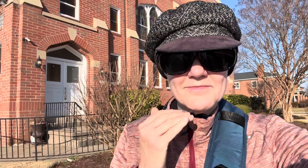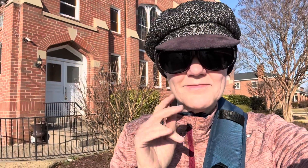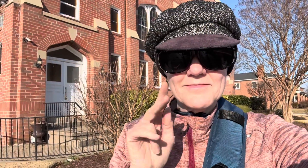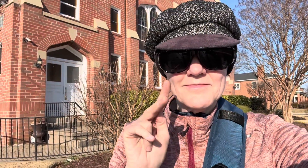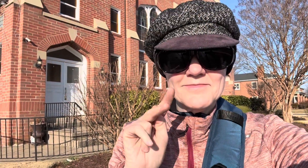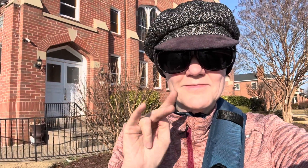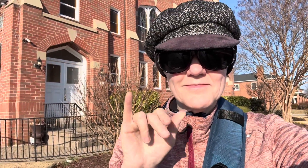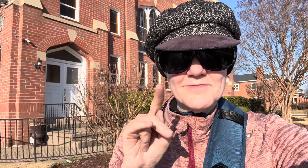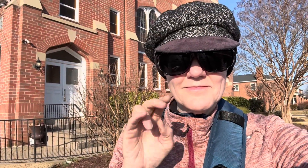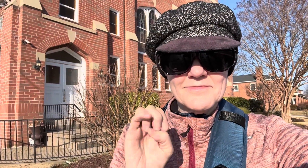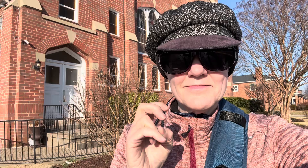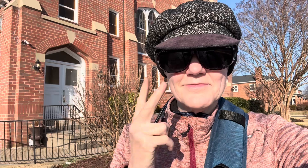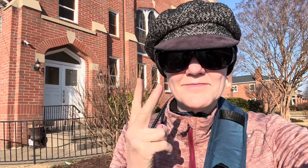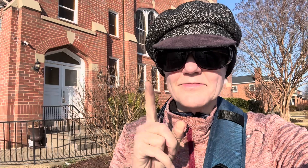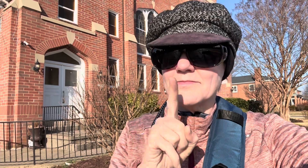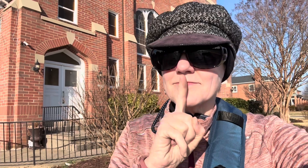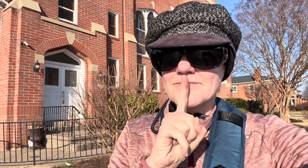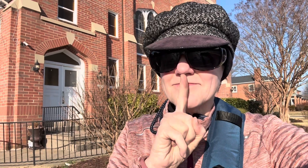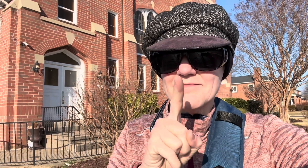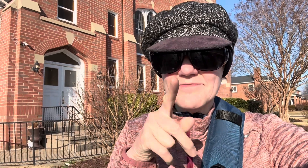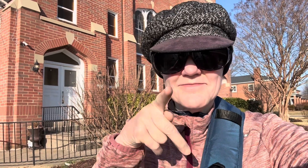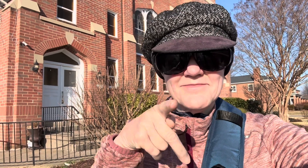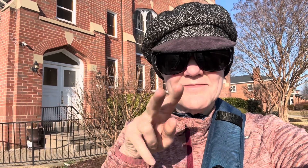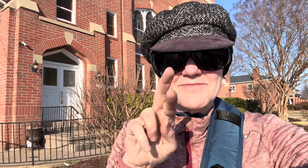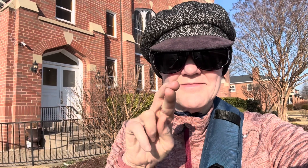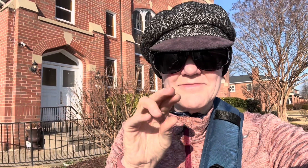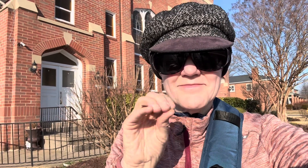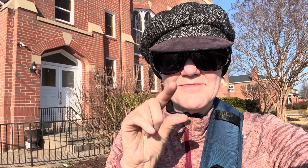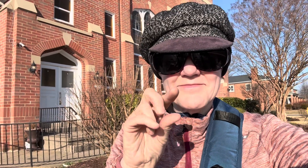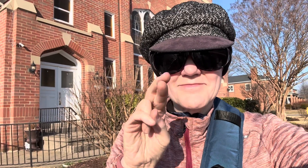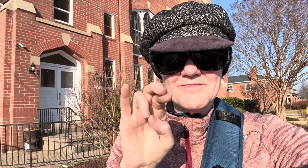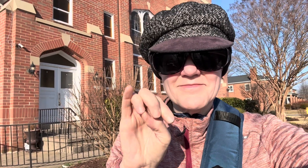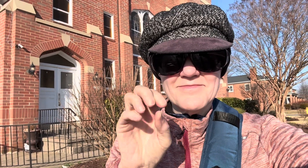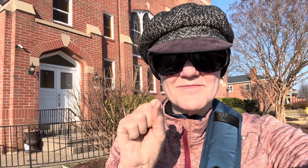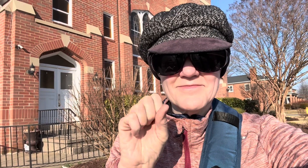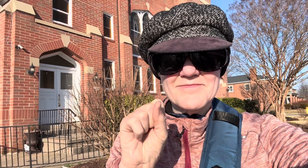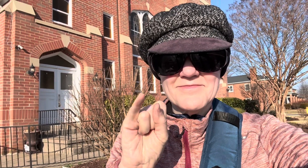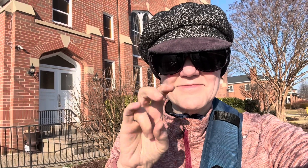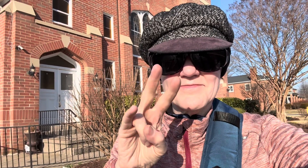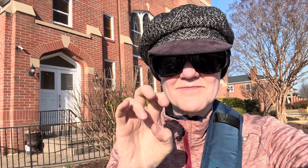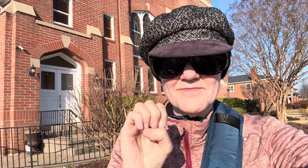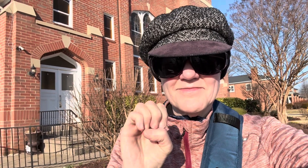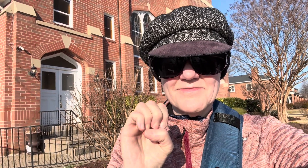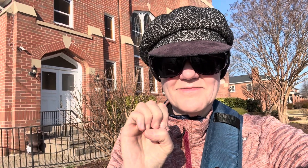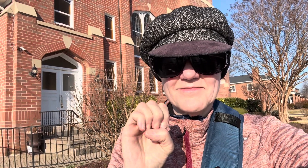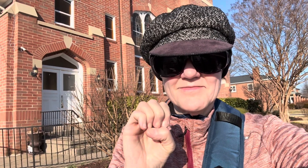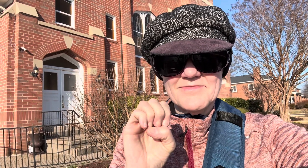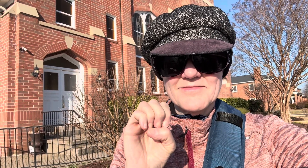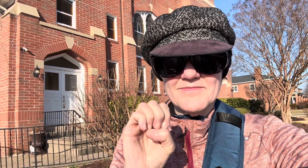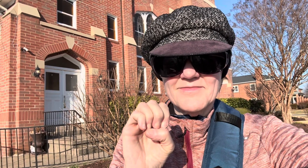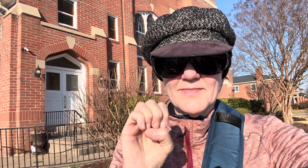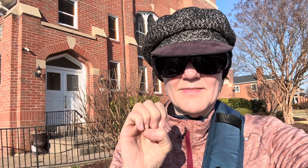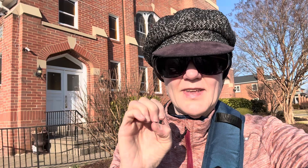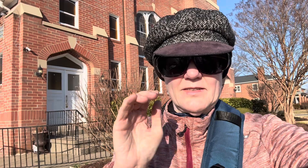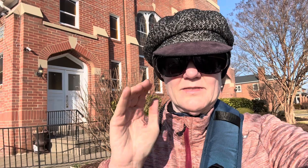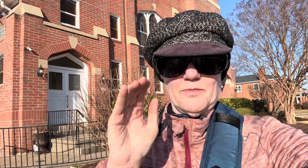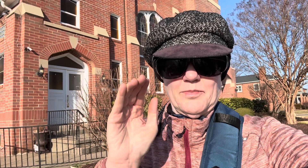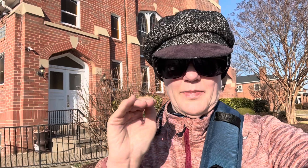Type 2 diabetes is a progressive disease. It means it's expected to get worse over time.